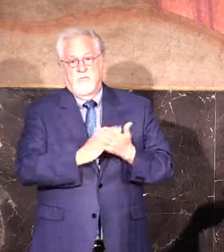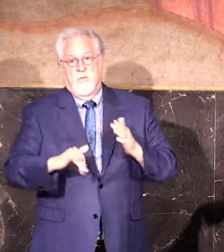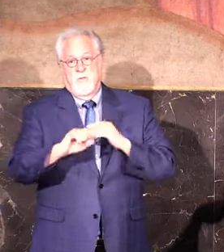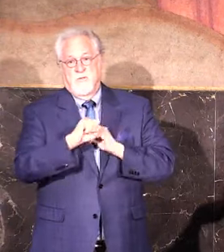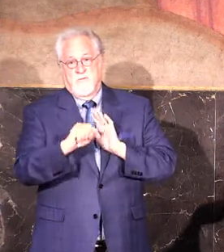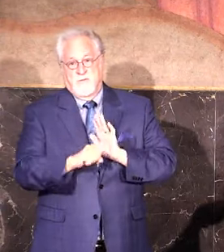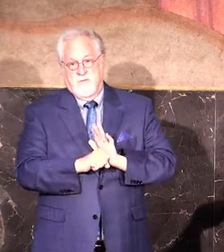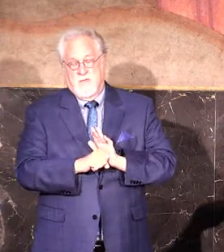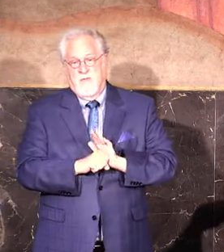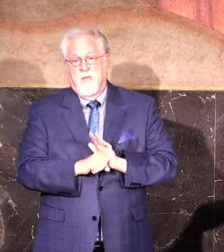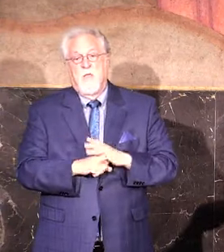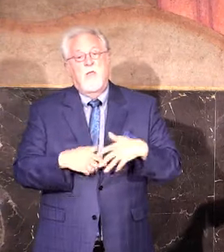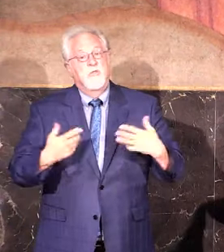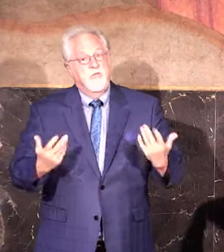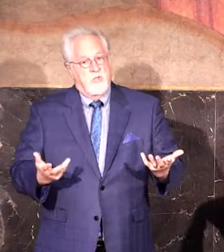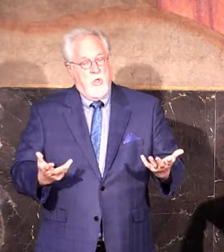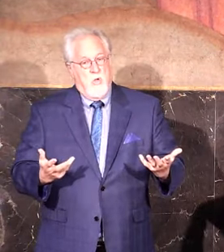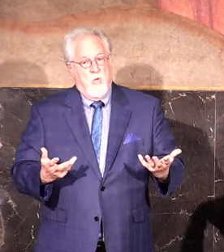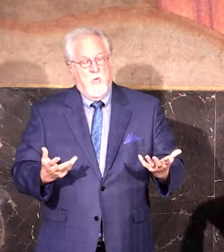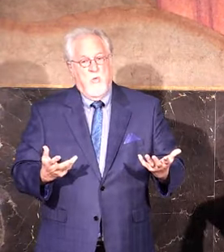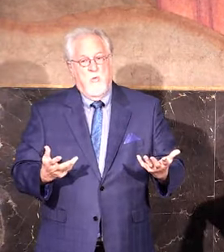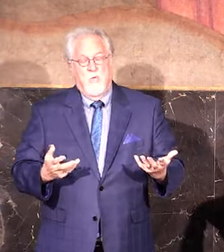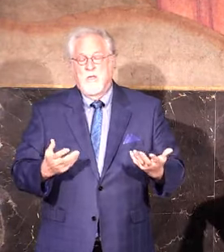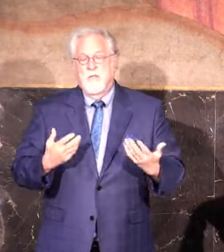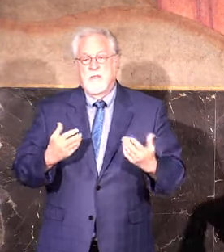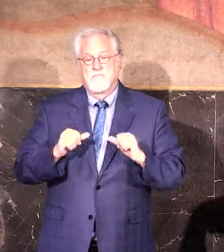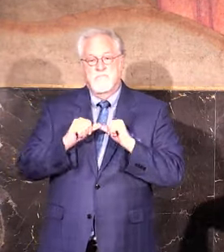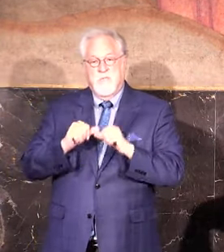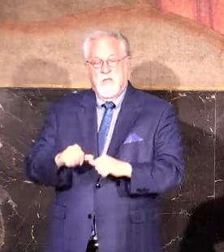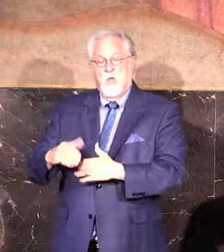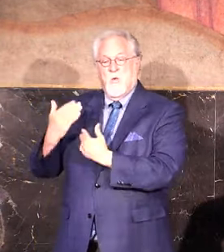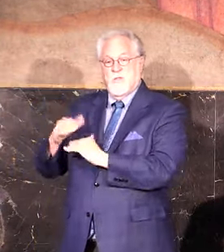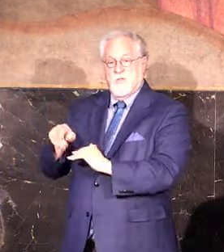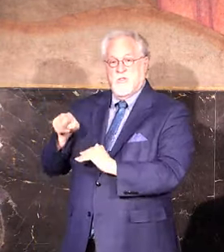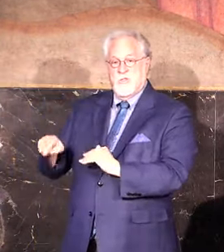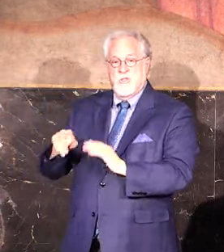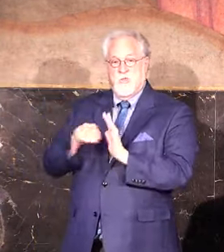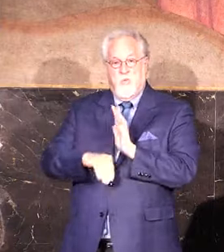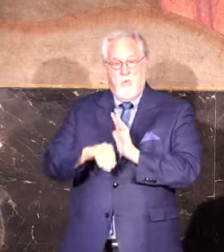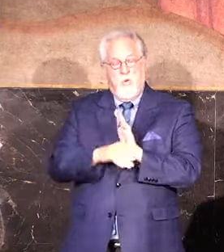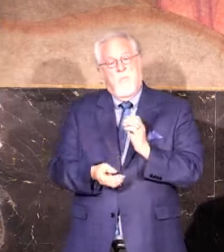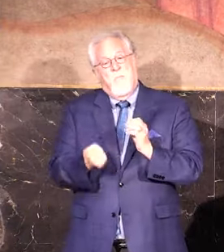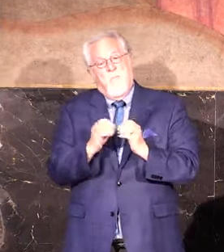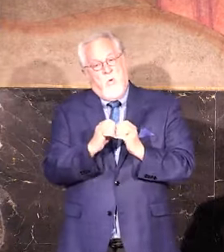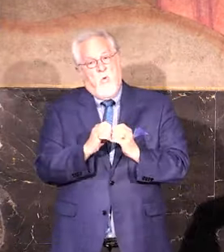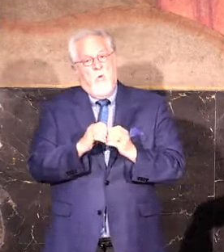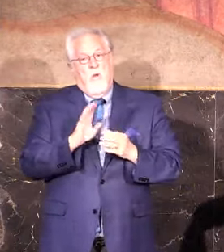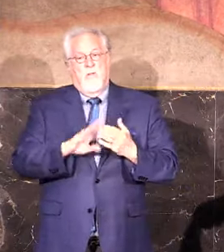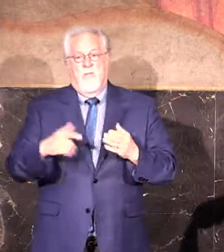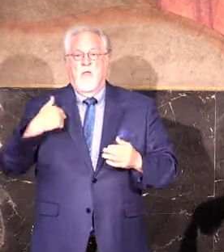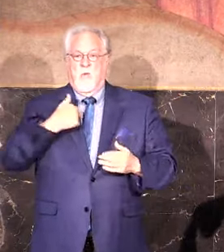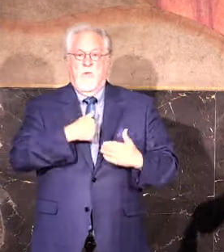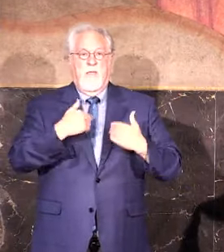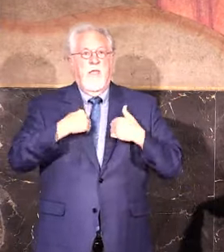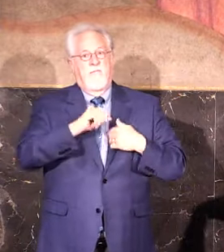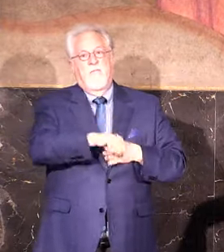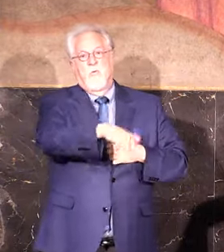state. And so there continue to be restrictions there that may be a little more than we have